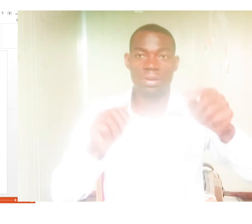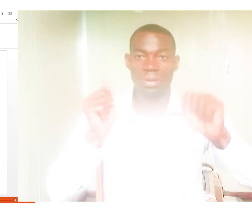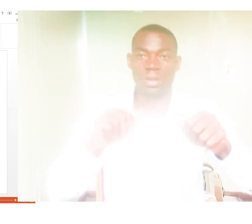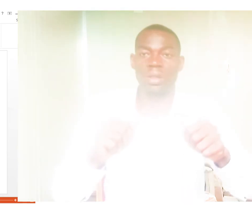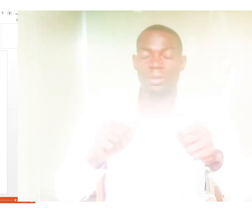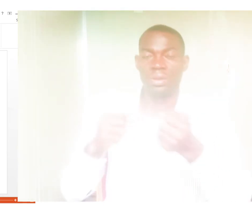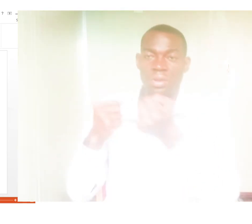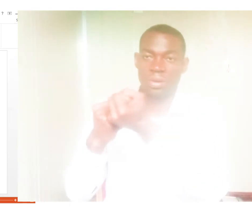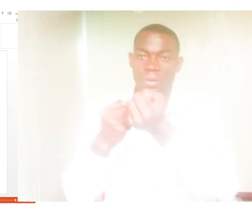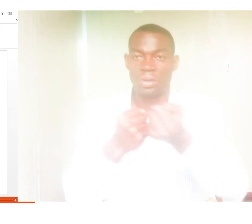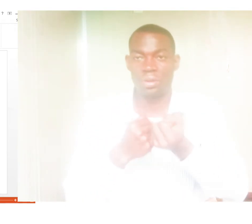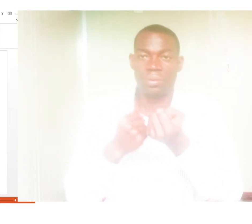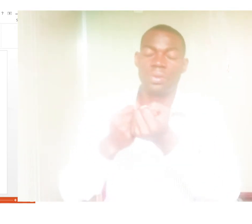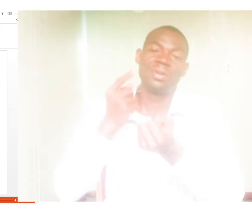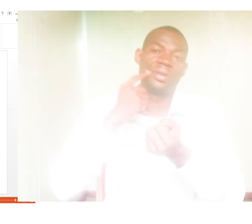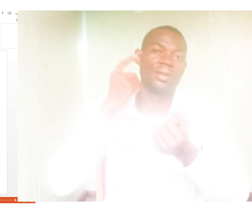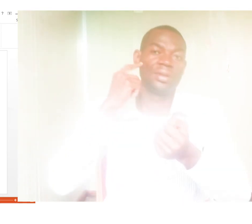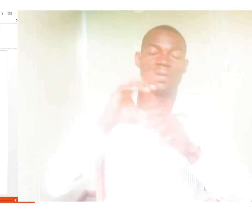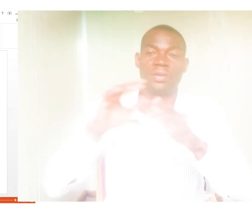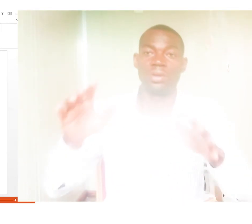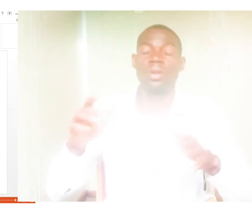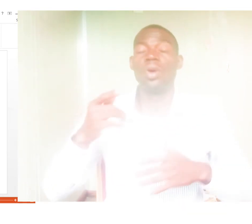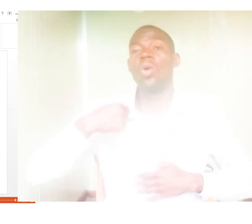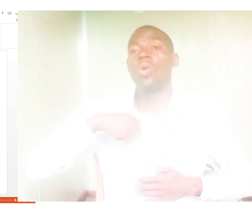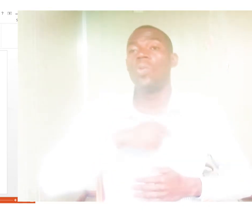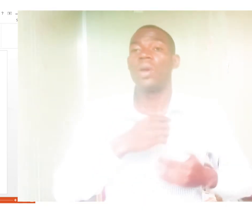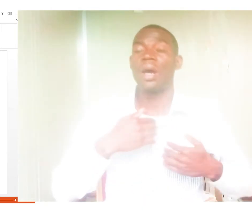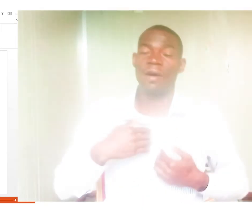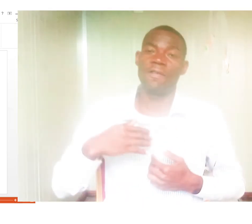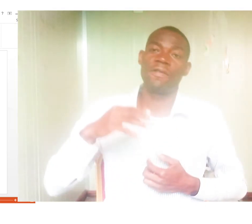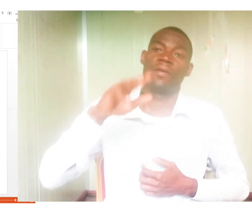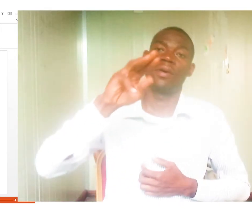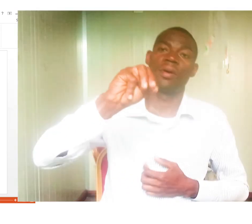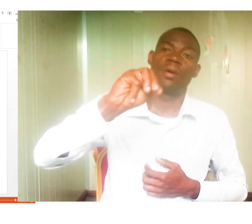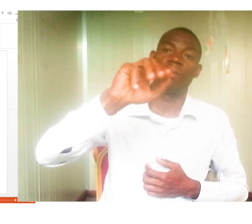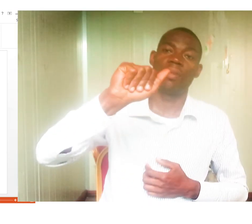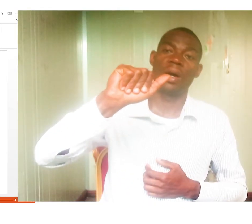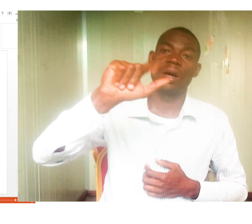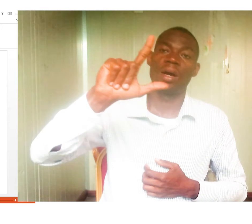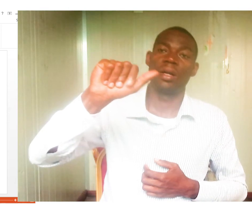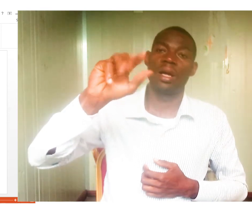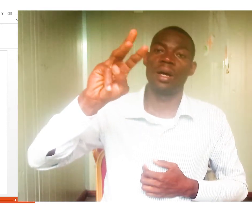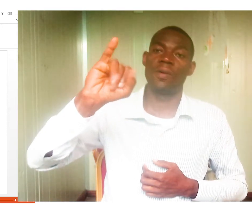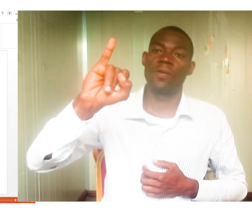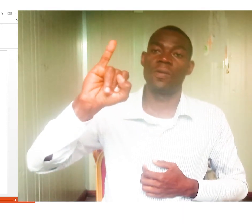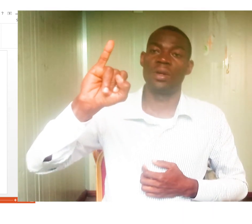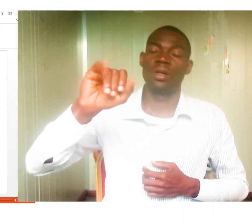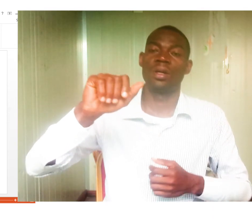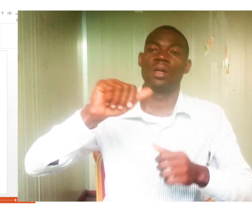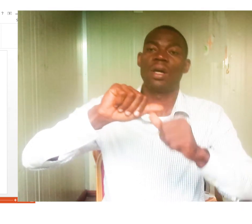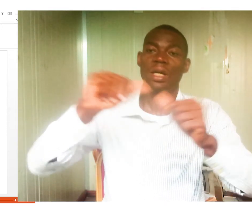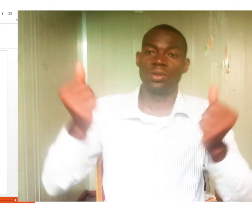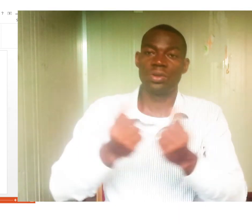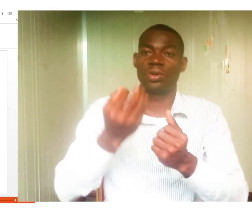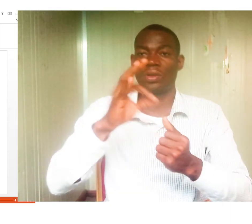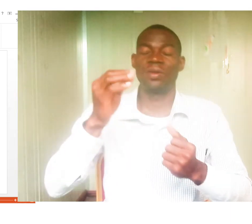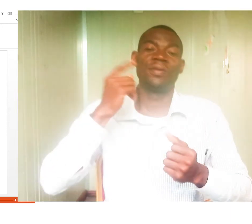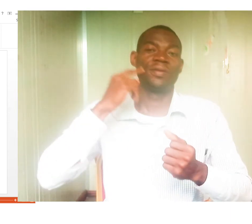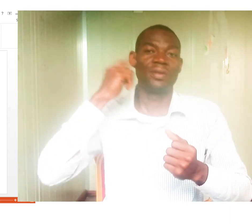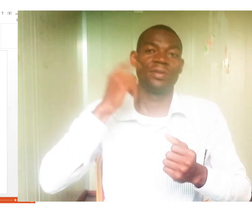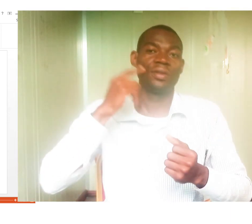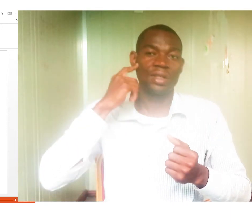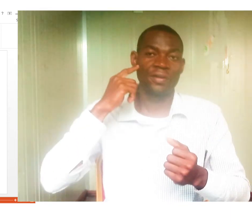children. We have the Malawi National Association of the Deaf, Manad, Chikonde Mwale,